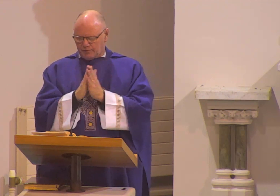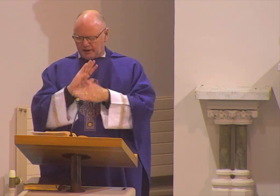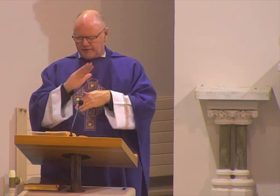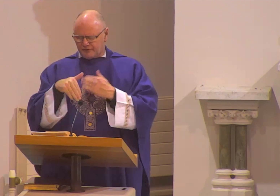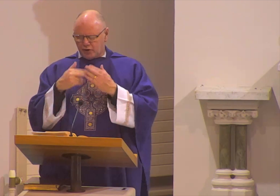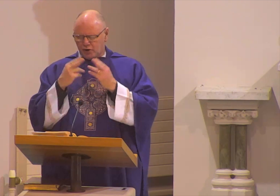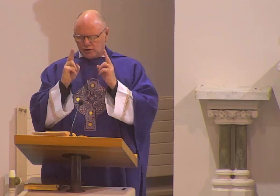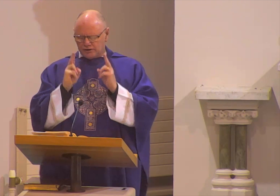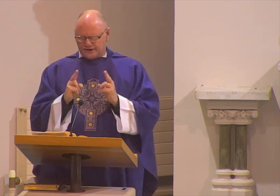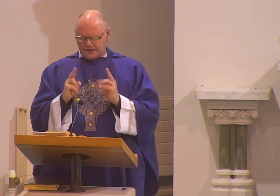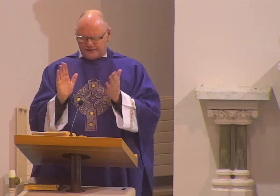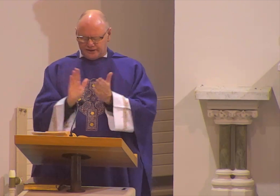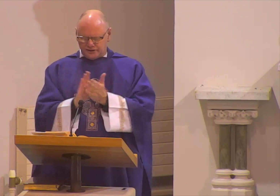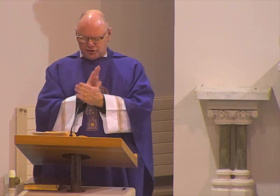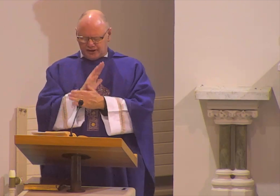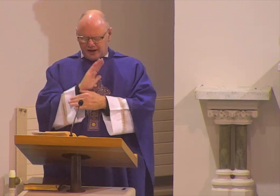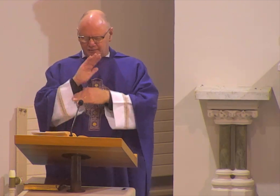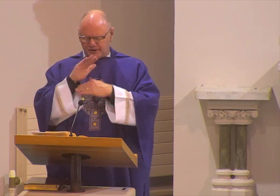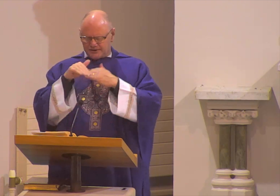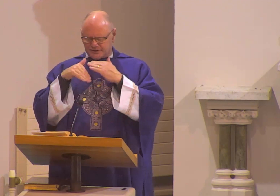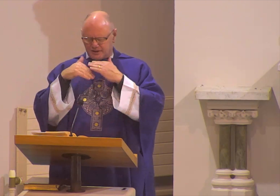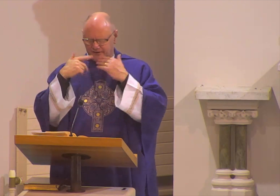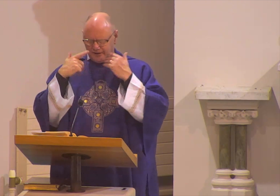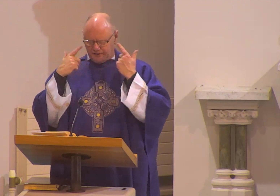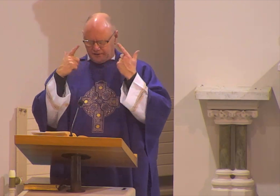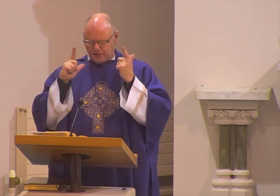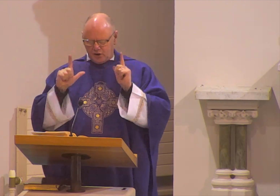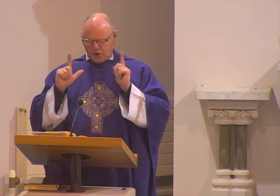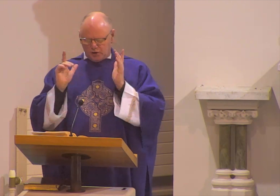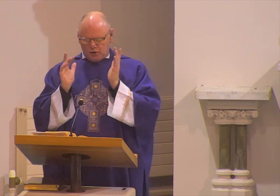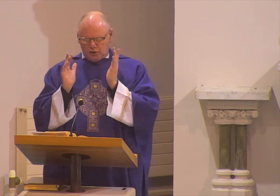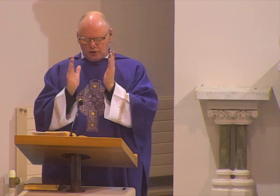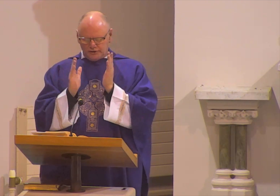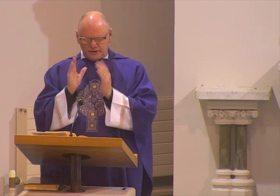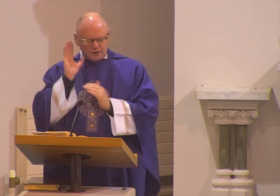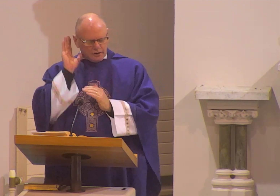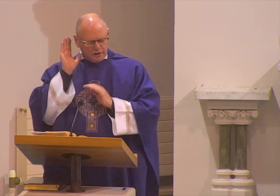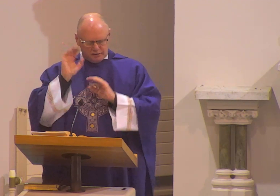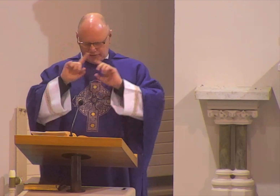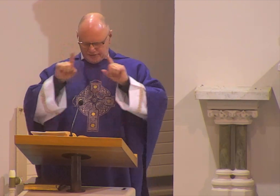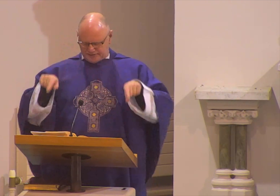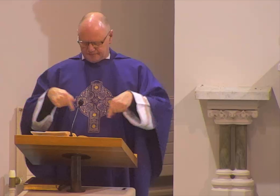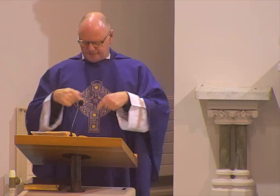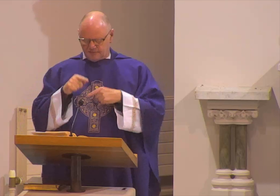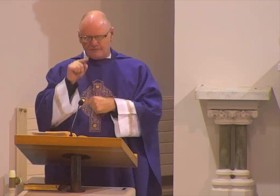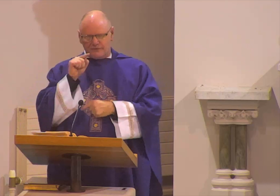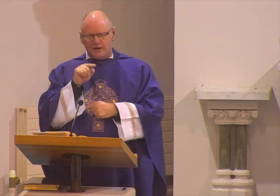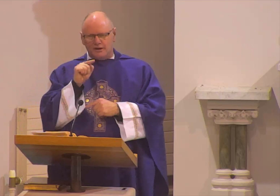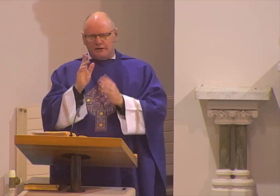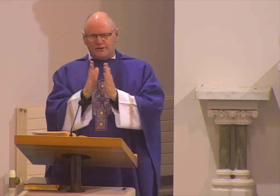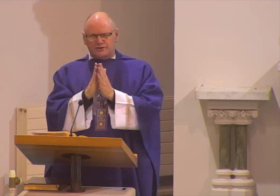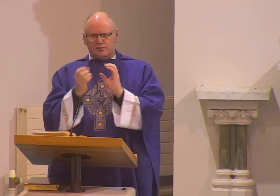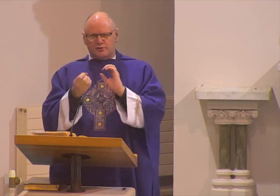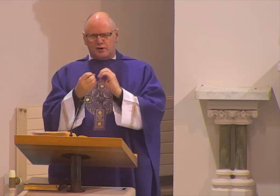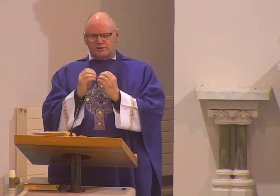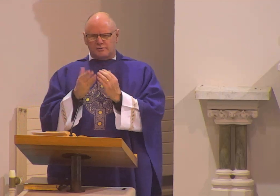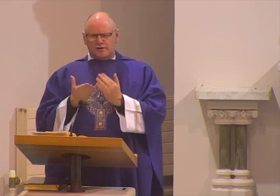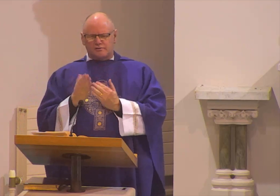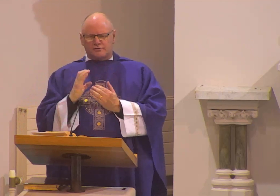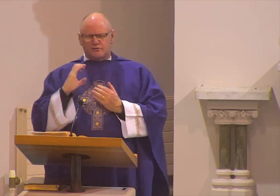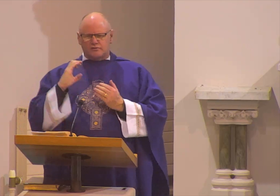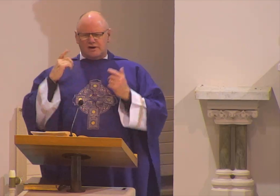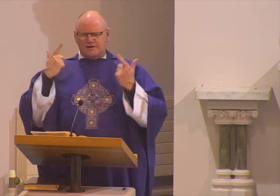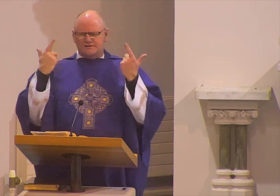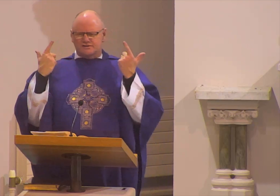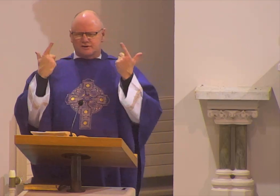We pray for all our dead, that they enjoy the happiness of heaven. Lord, hear us. These are prayers we make